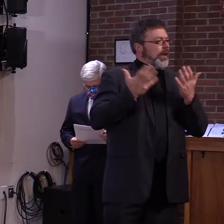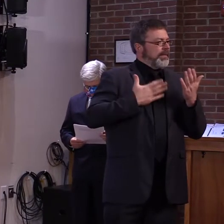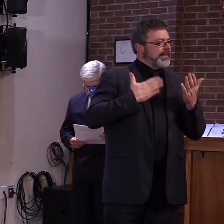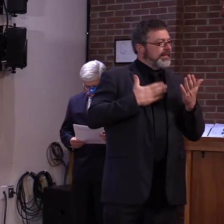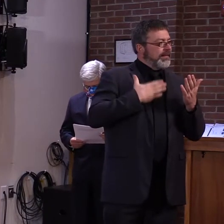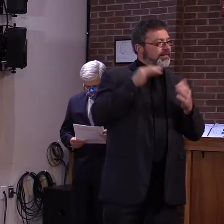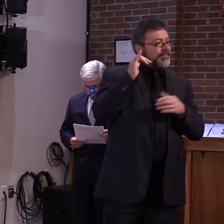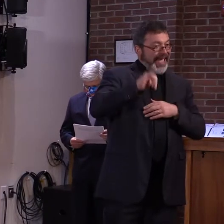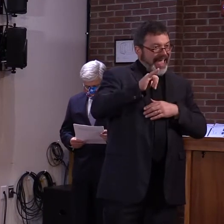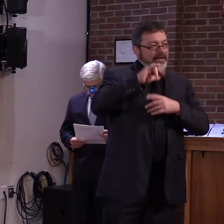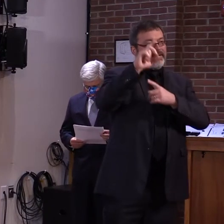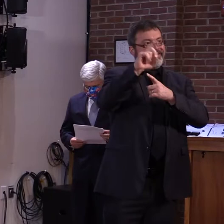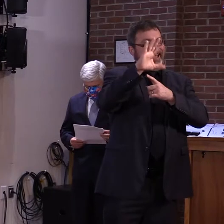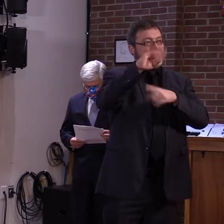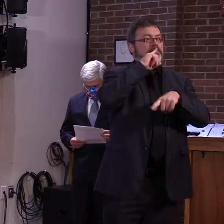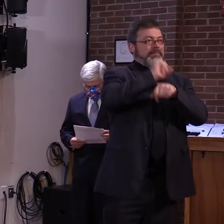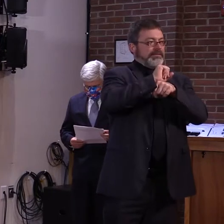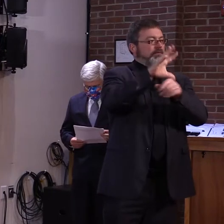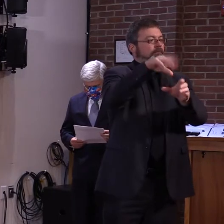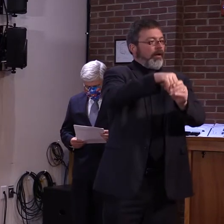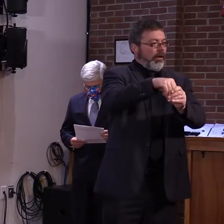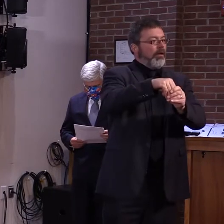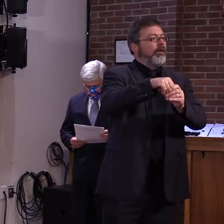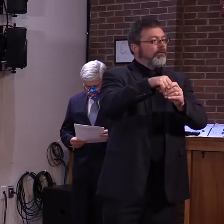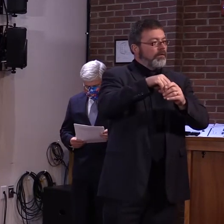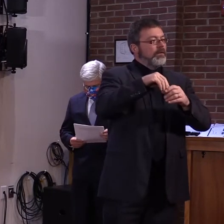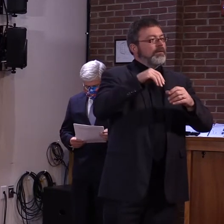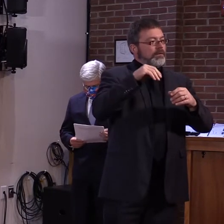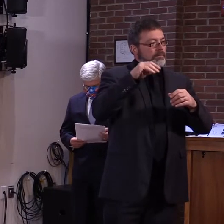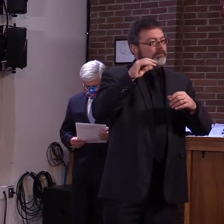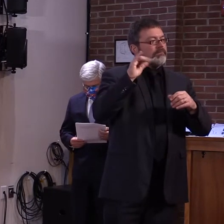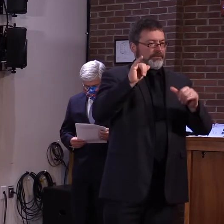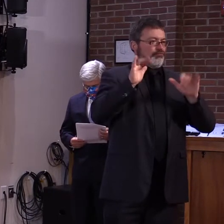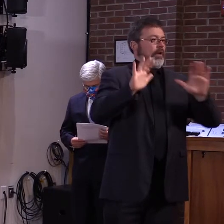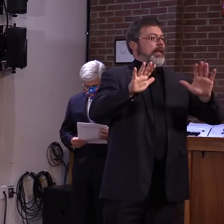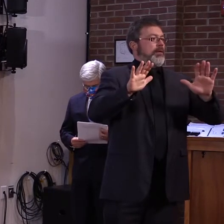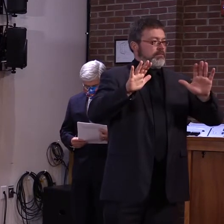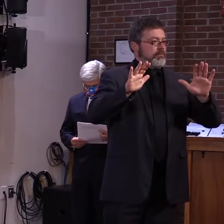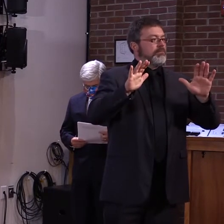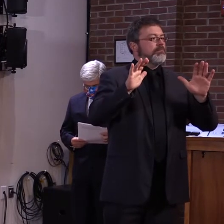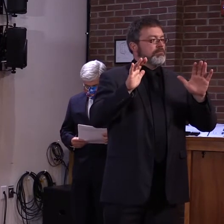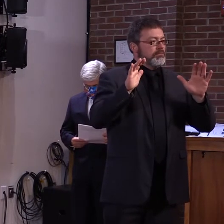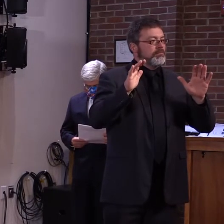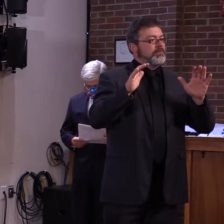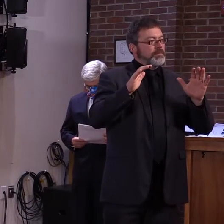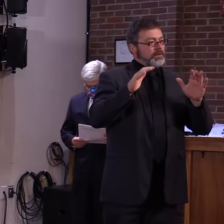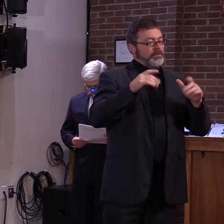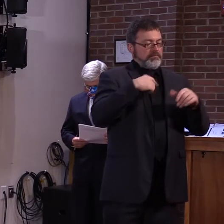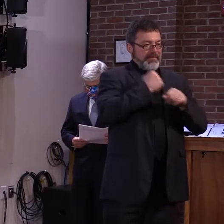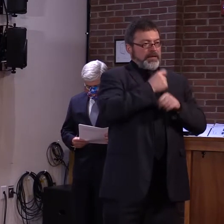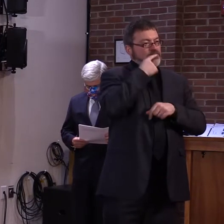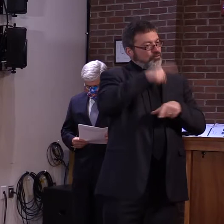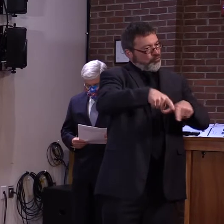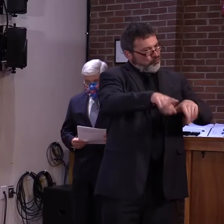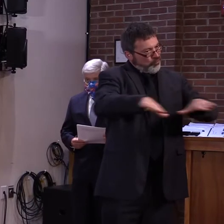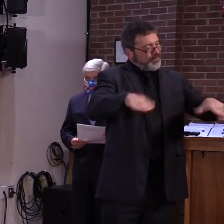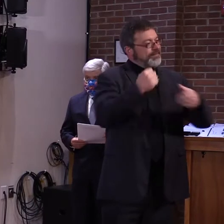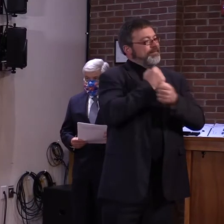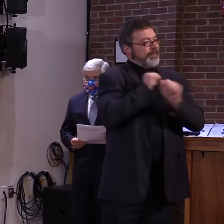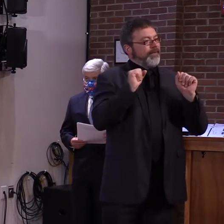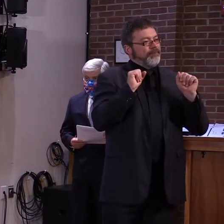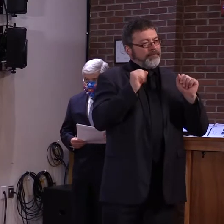And I know we've been working with the Department of Children and Families to ensure safety in the area, and we've also done some call volume assessments